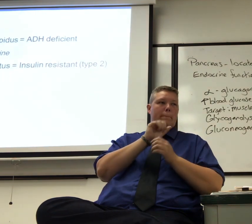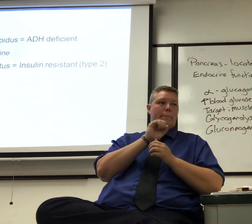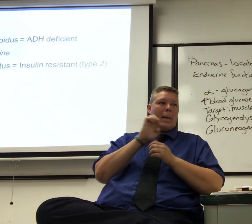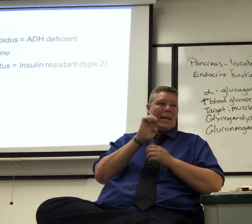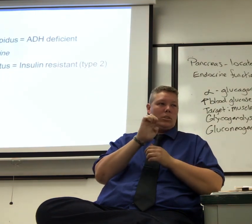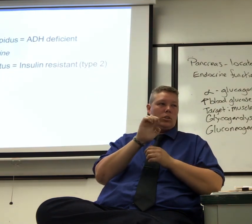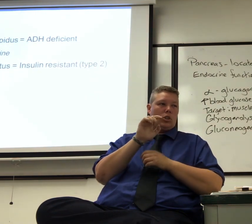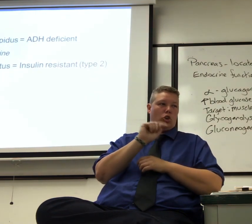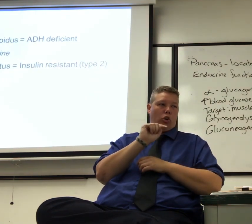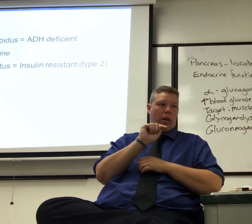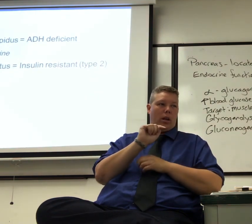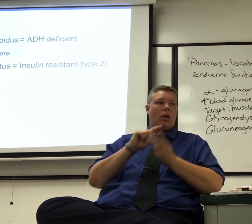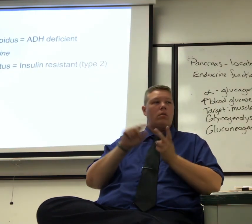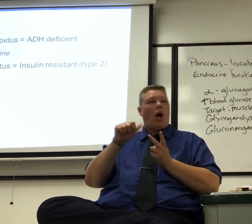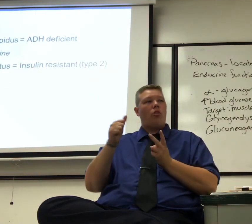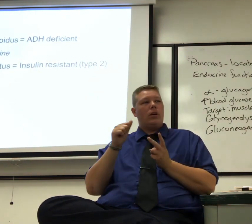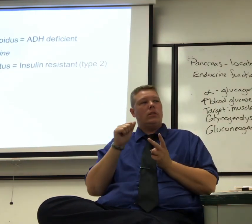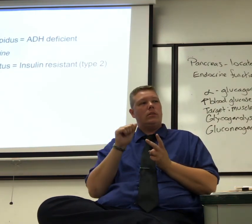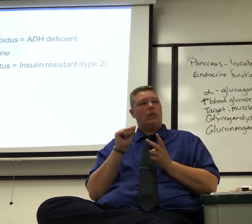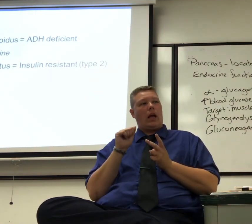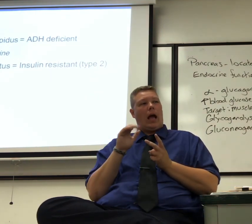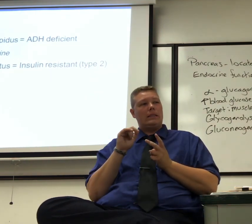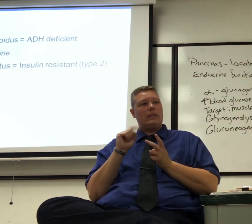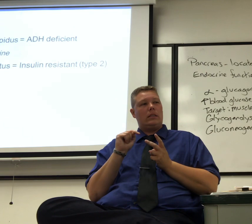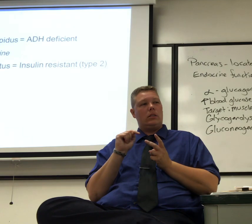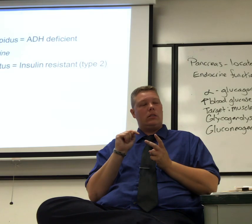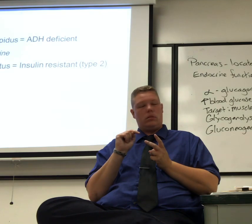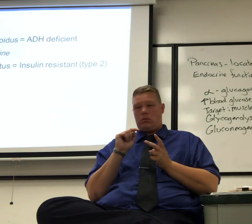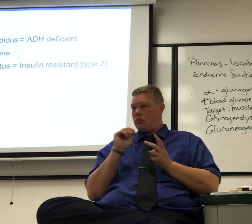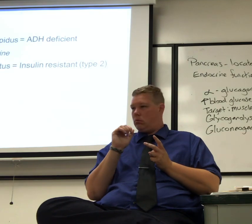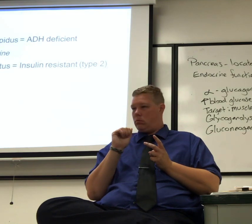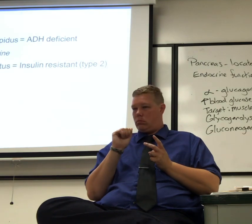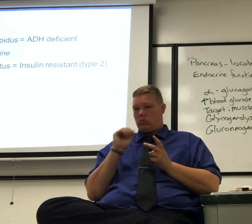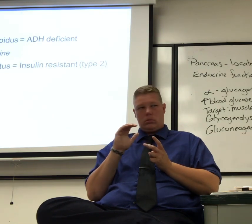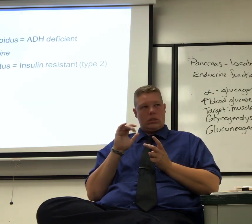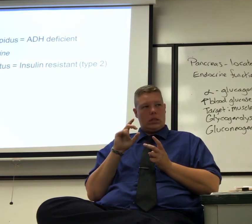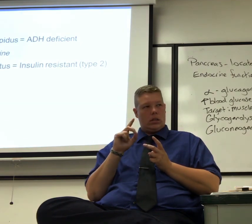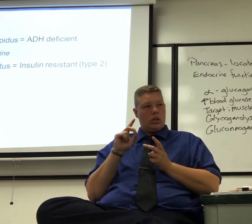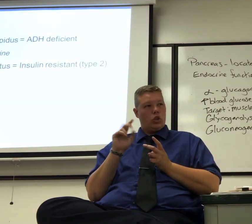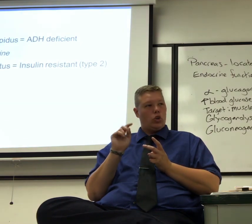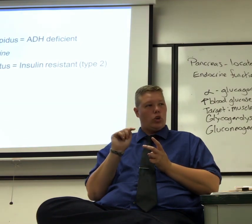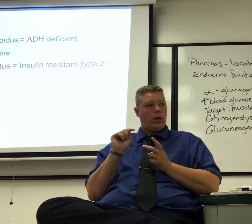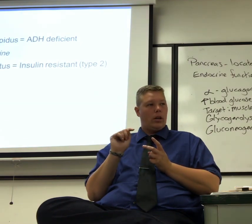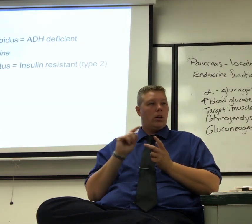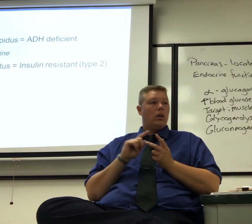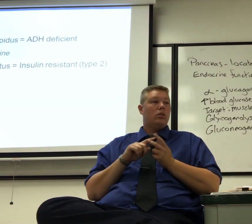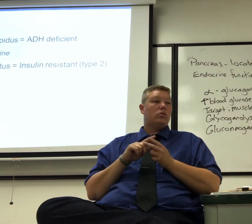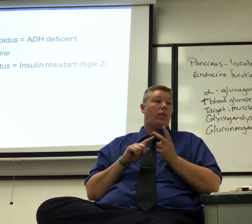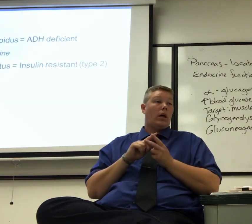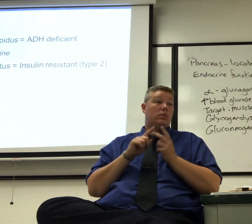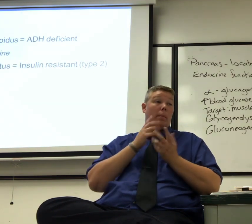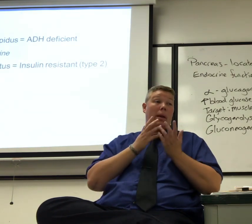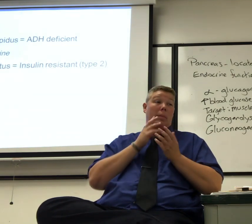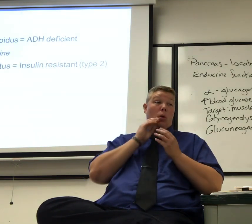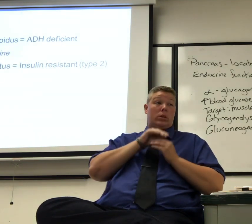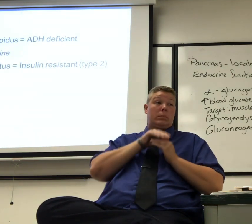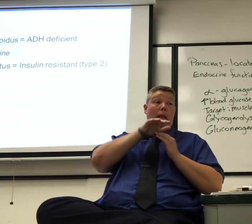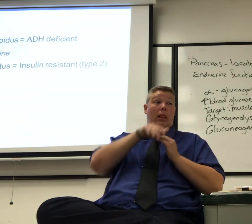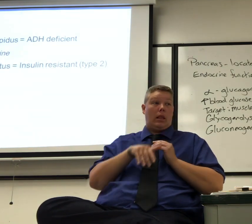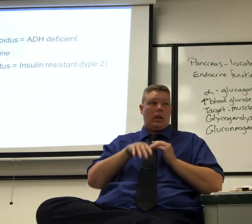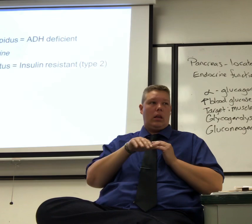this. One means tasteless urine, one means sweet urine. So if you have high blood sugar and the level just can't go